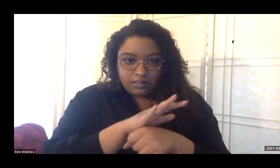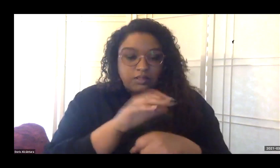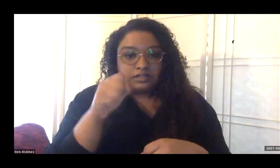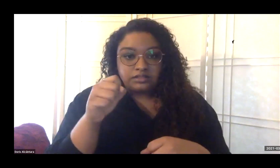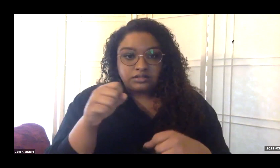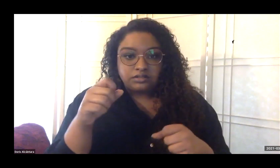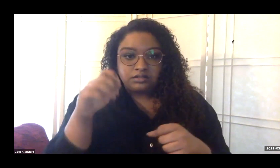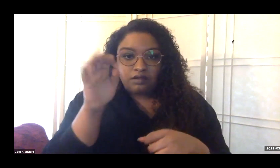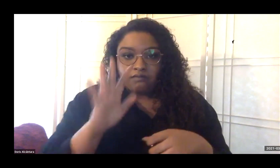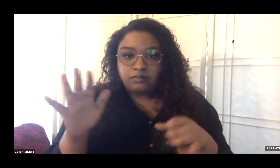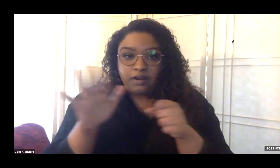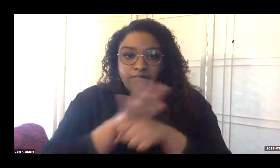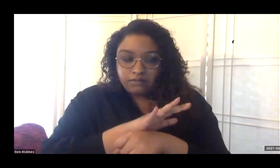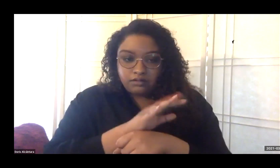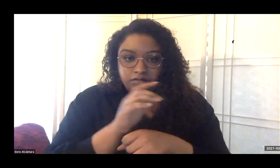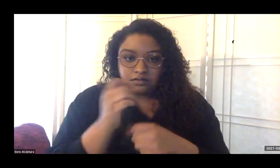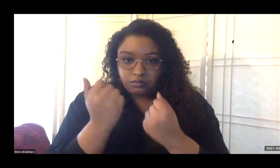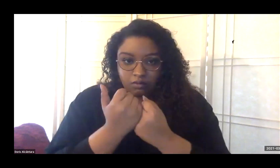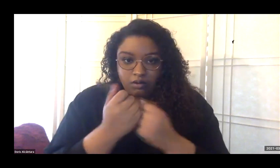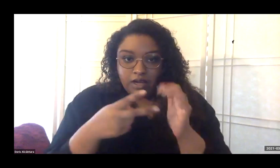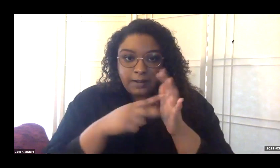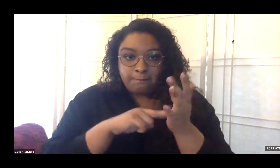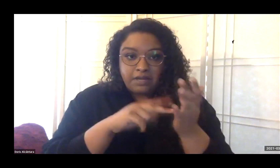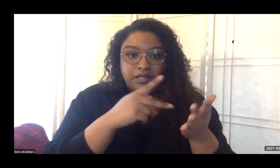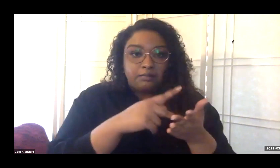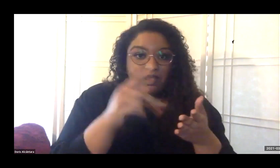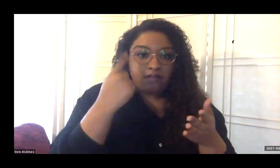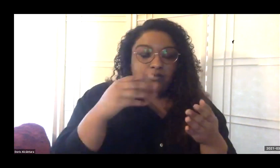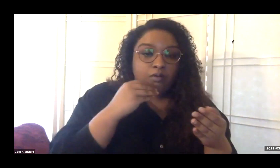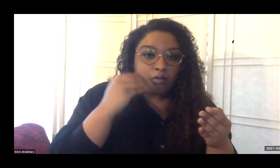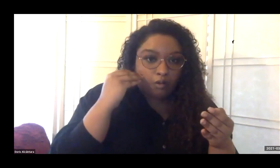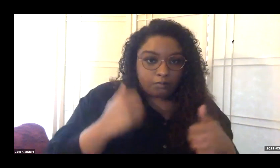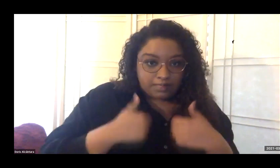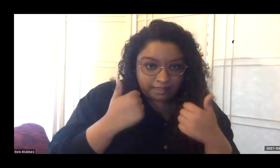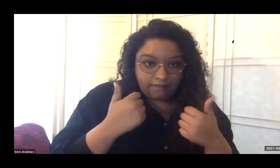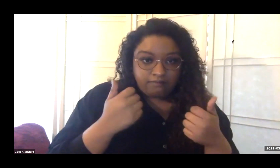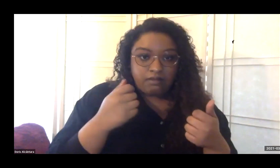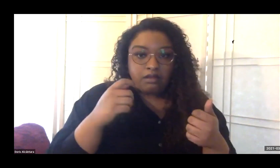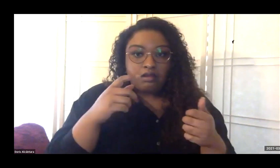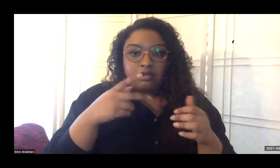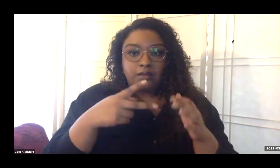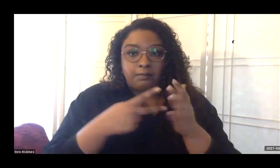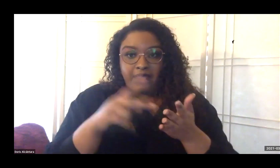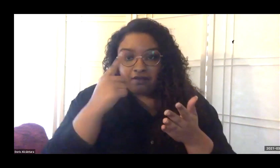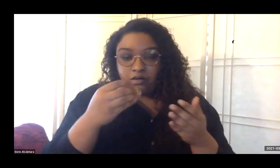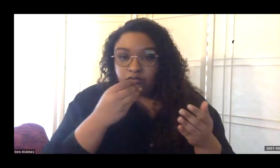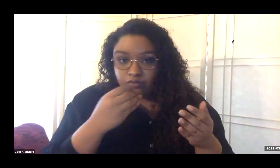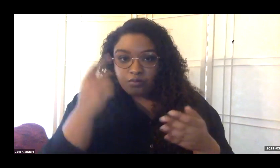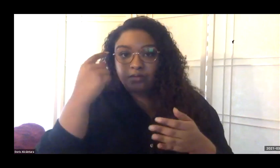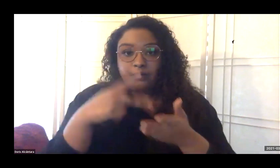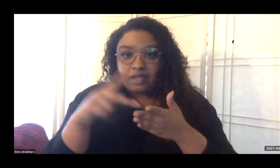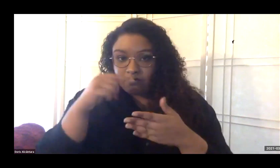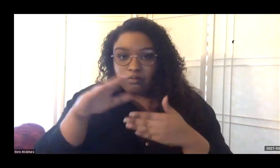Yeah, they were saying, will the Fulbright give you full support? And yes, they do fully support you. That means they pay for